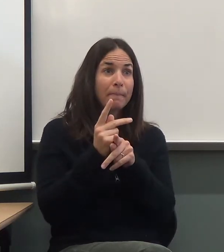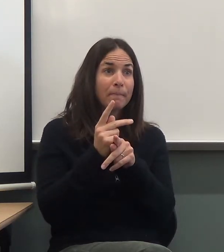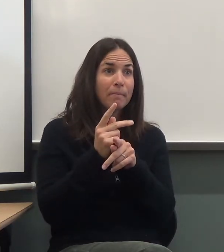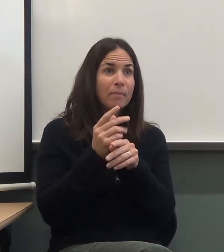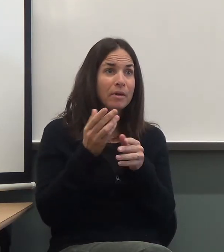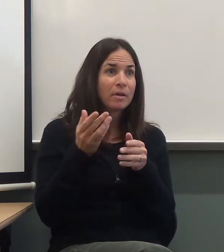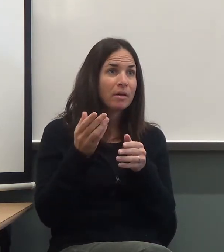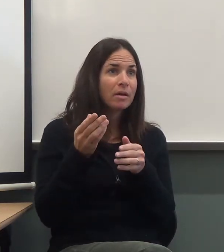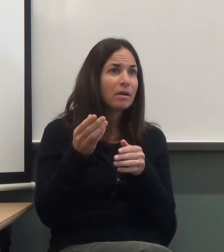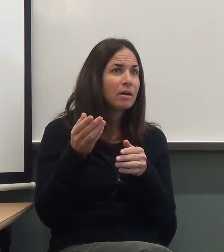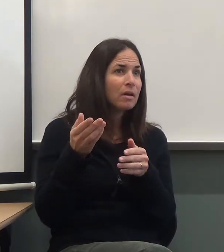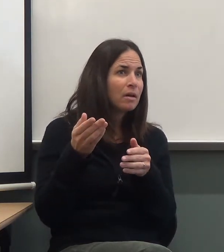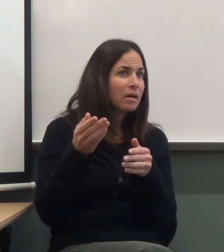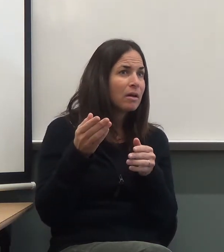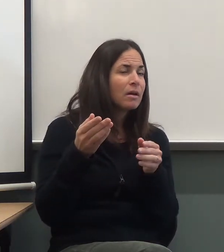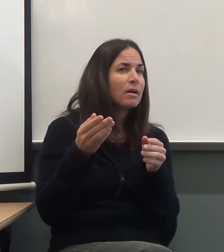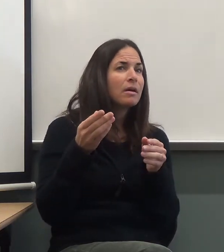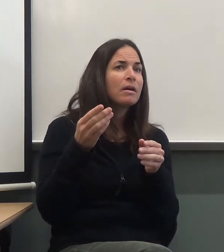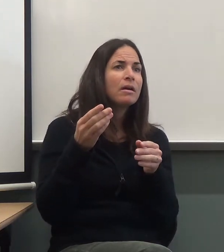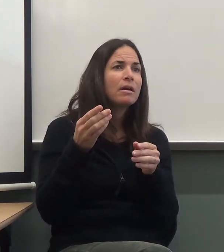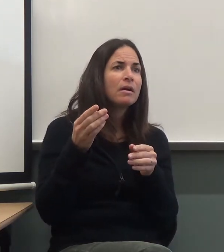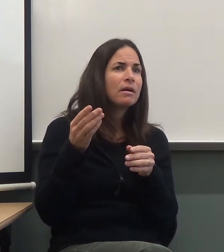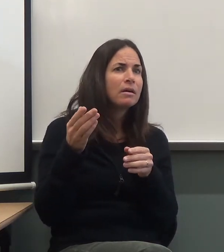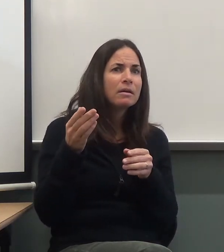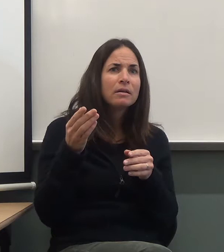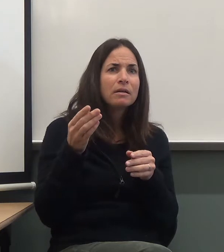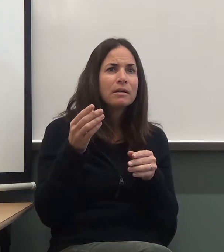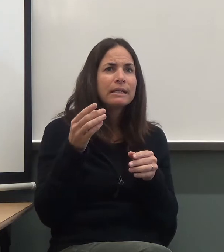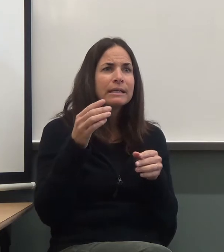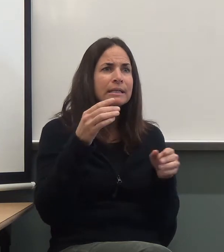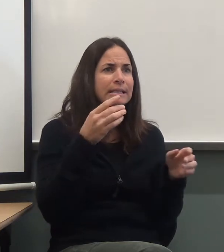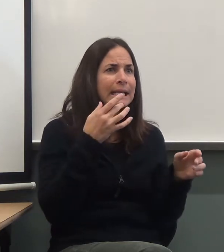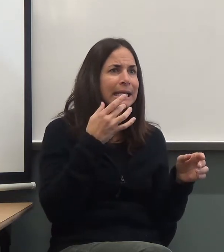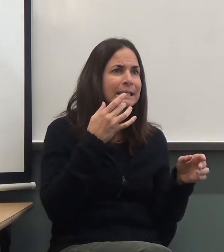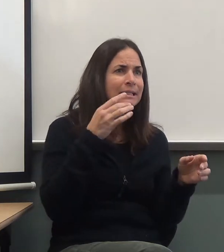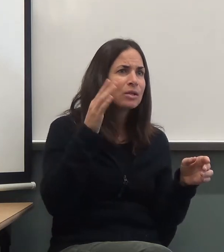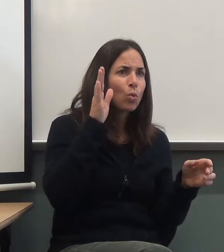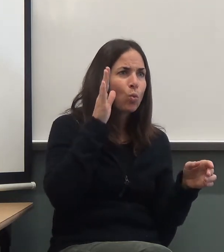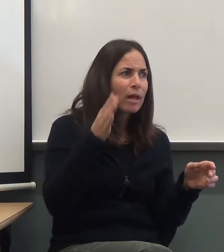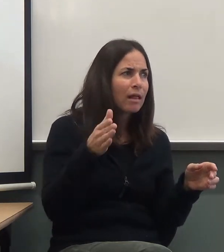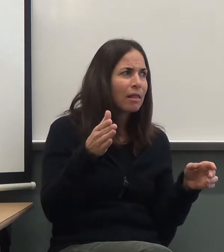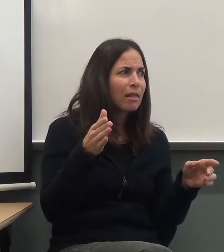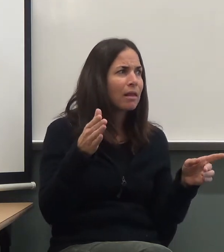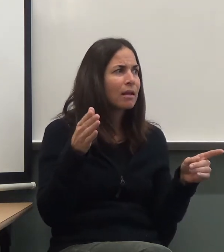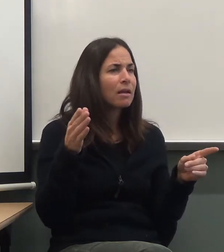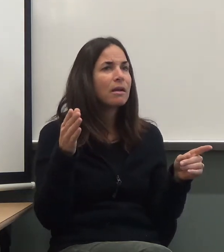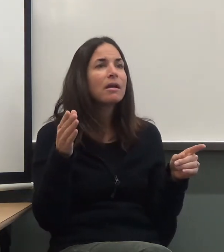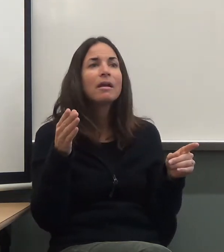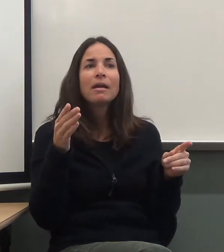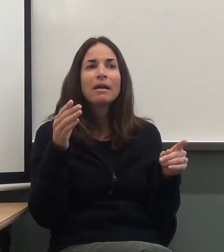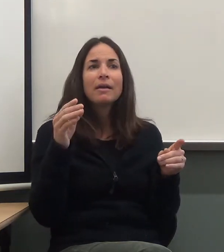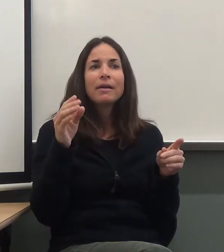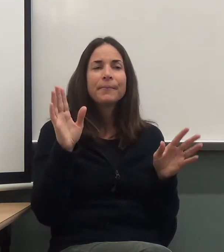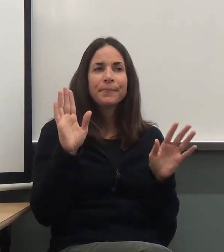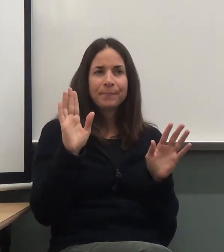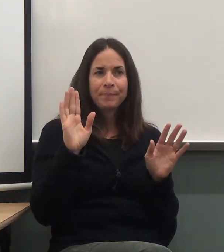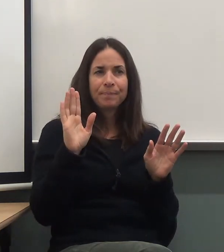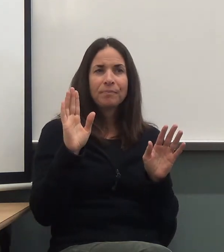Will, Might. is, are, and. Will is one of them, but if I were to say to will, that